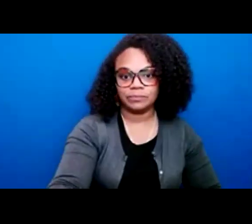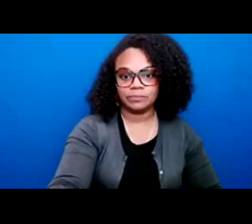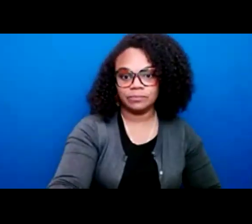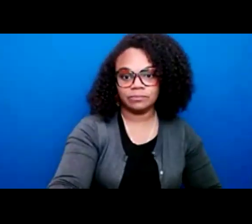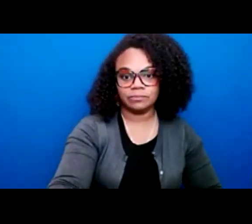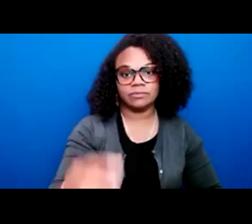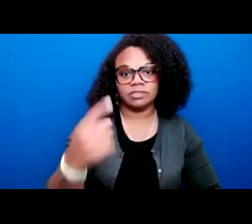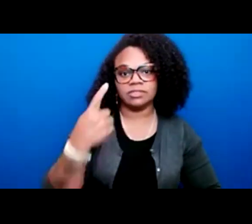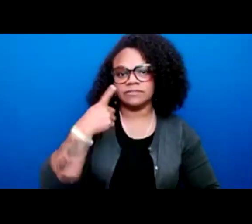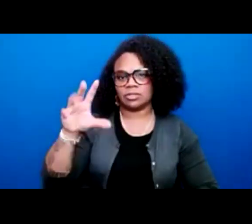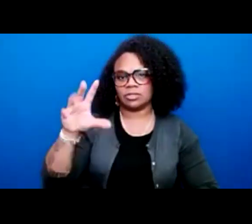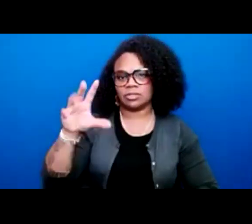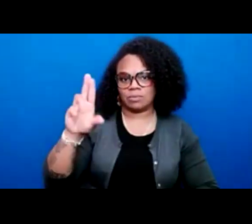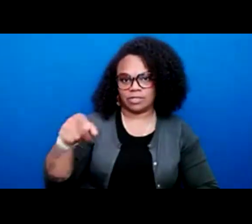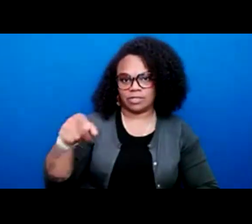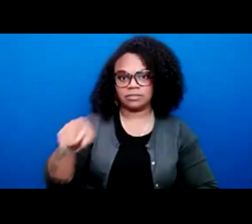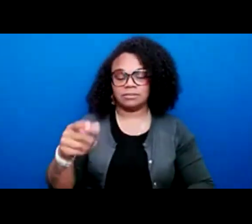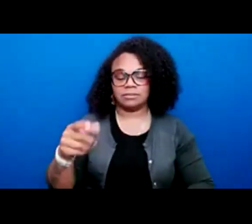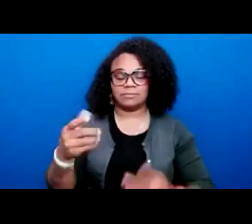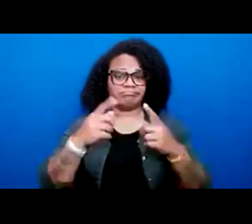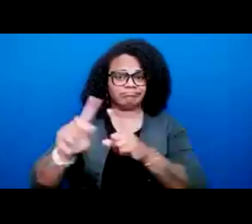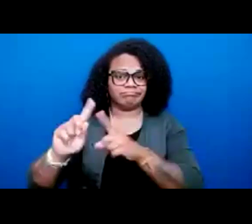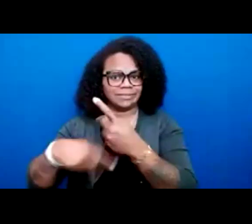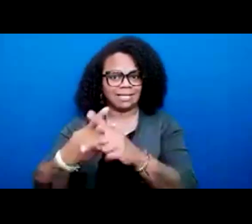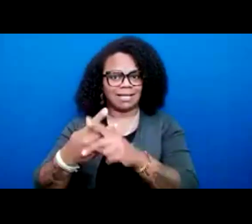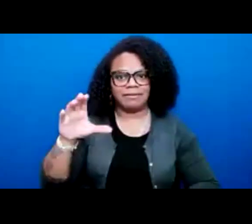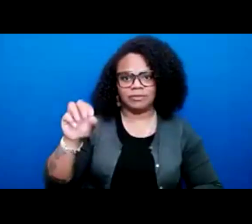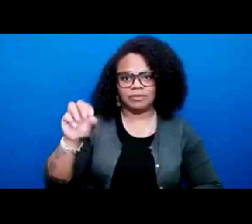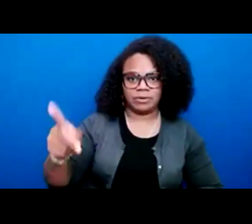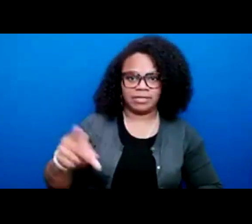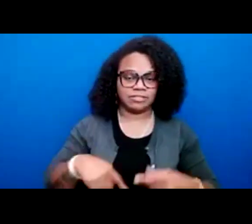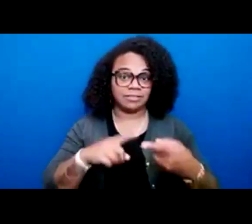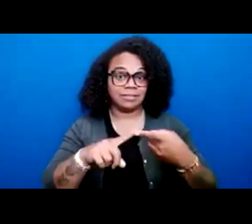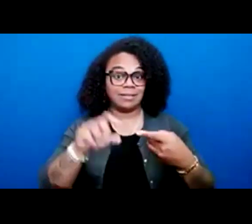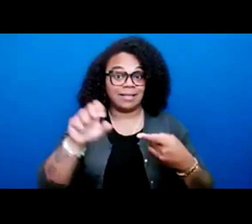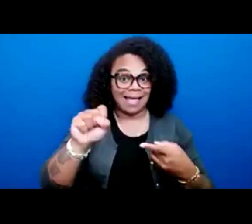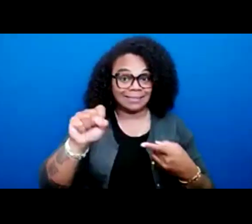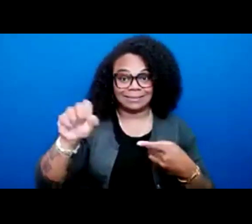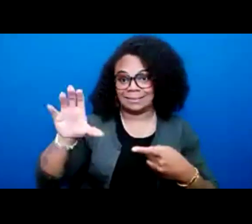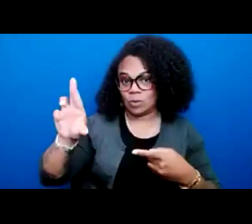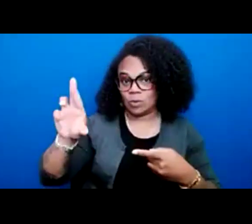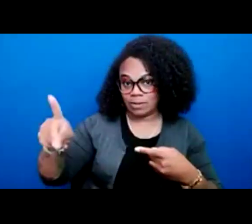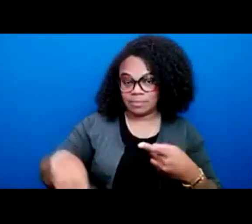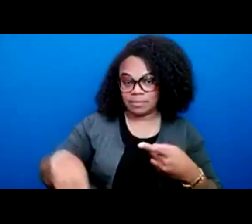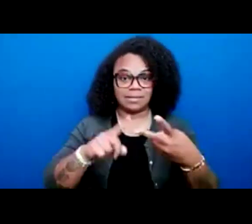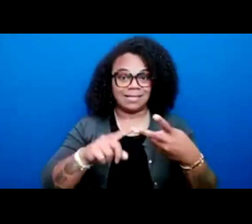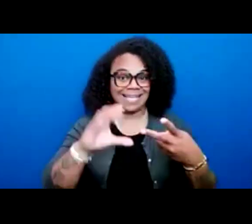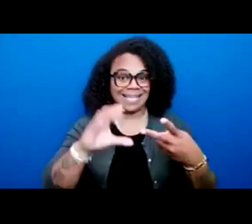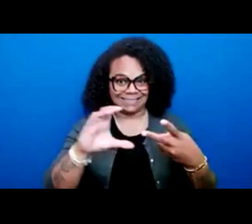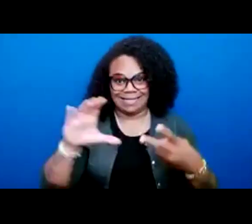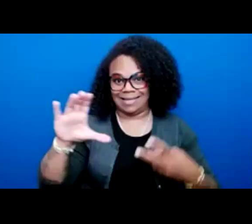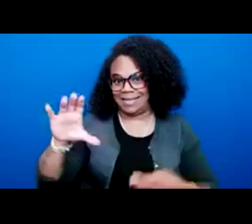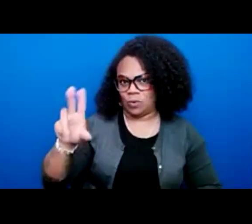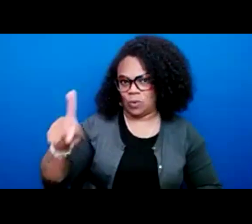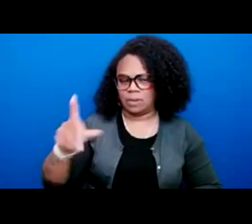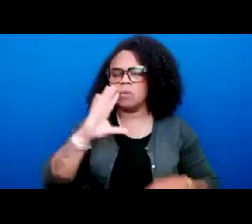corporations. There's different types of corporations, like an S-Corp and then a C-Corp. And we'll talk a little bit more about what the differences of those are. We